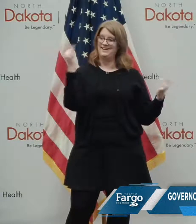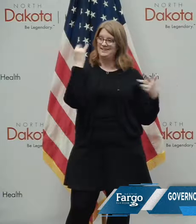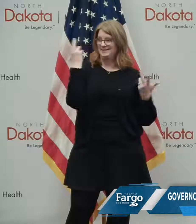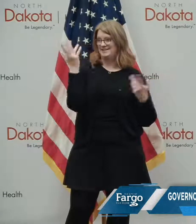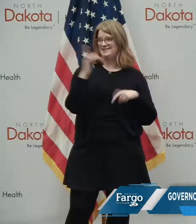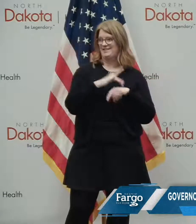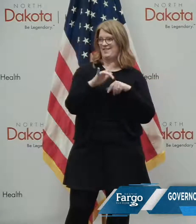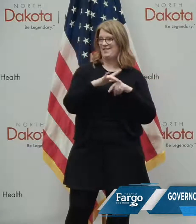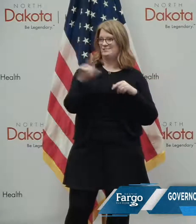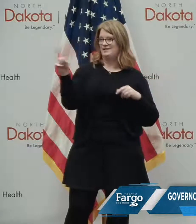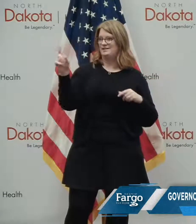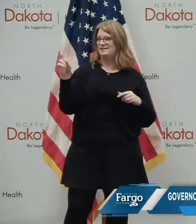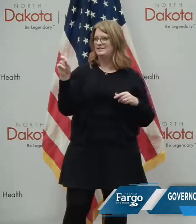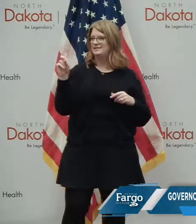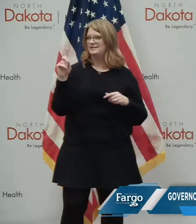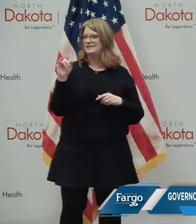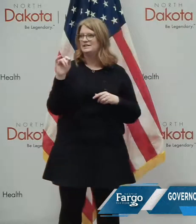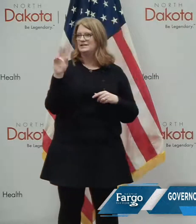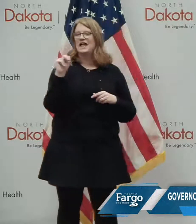get it out there. Danny.